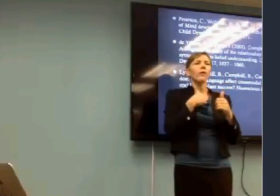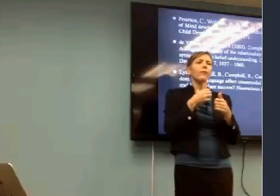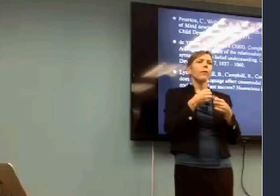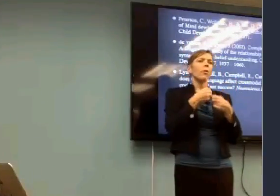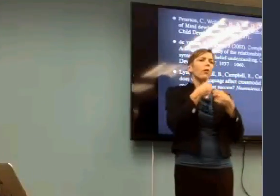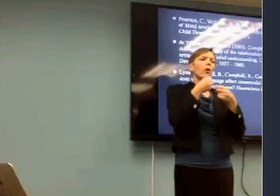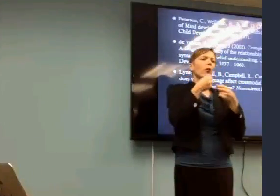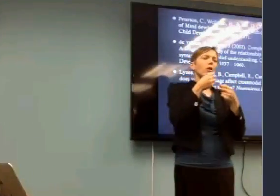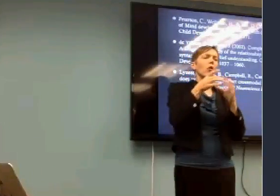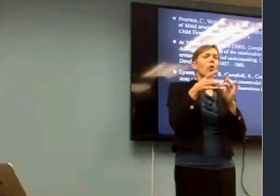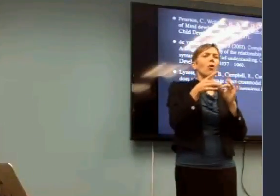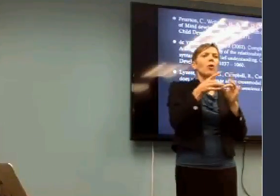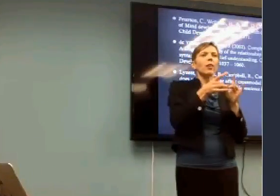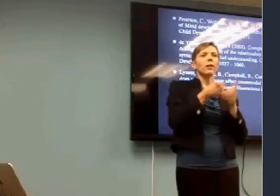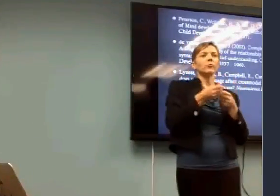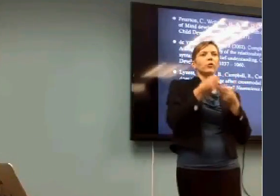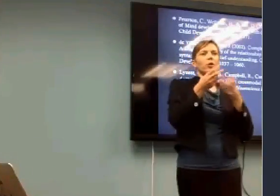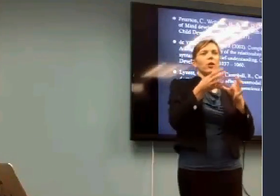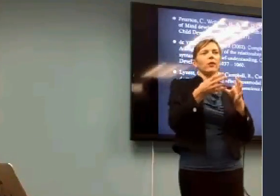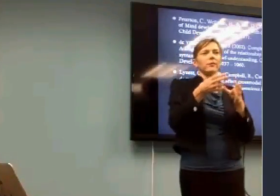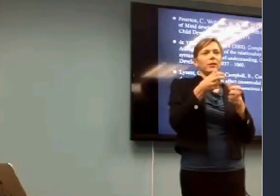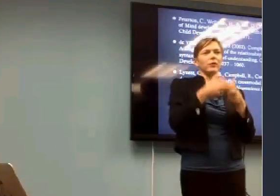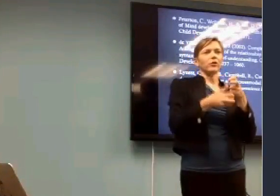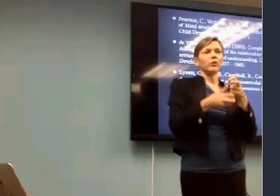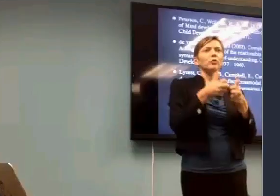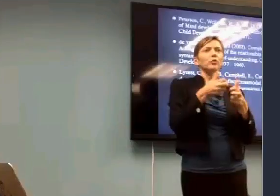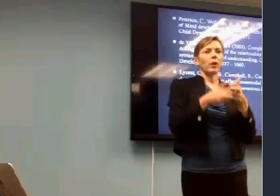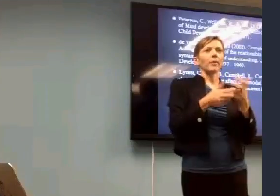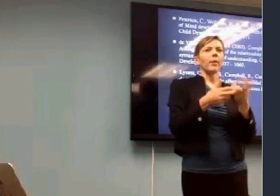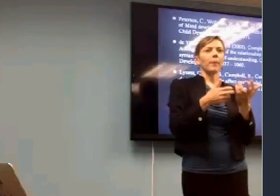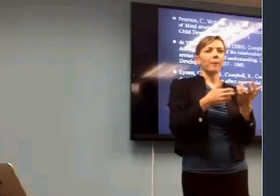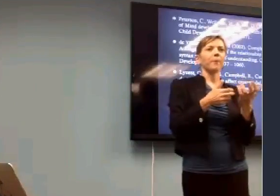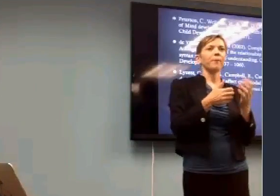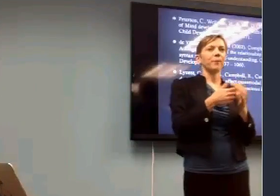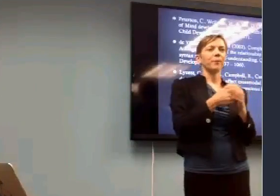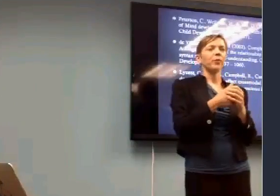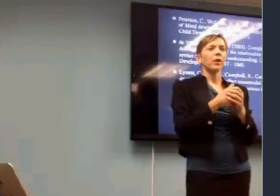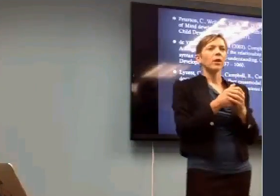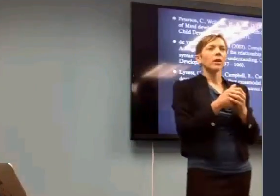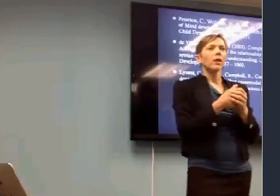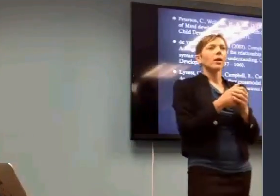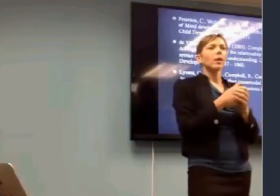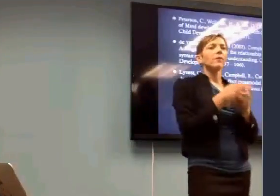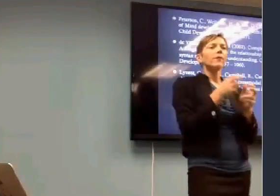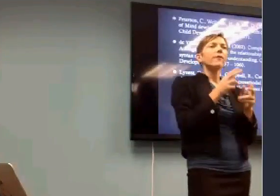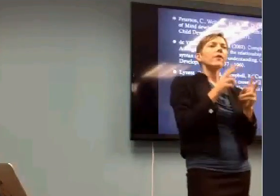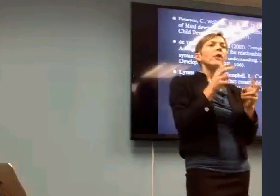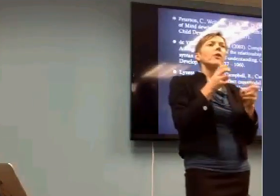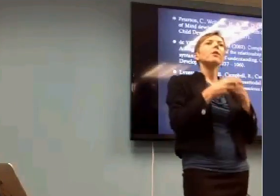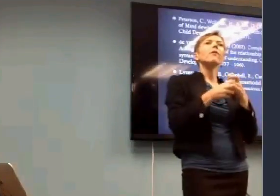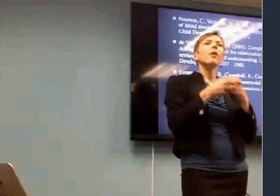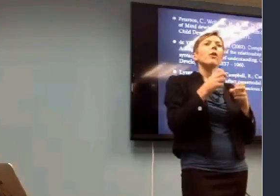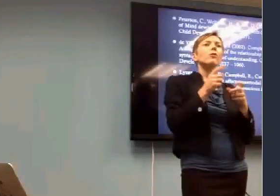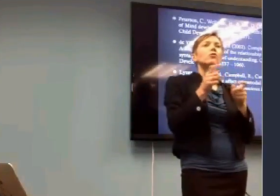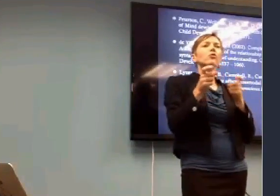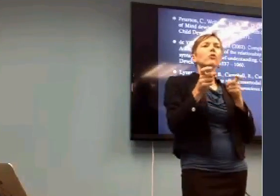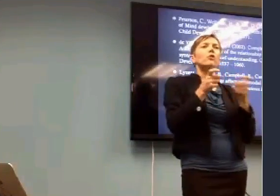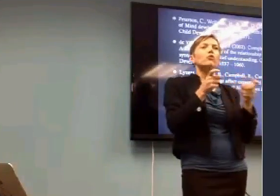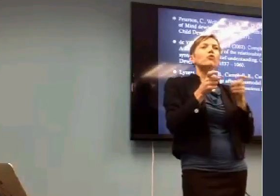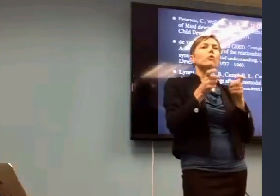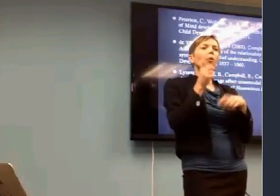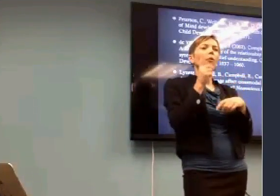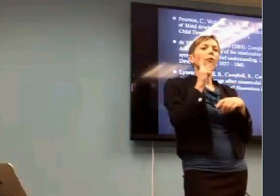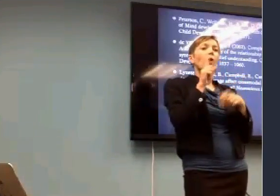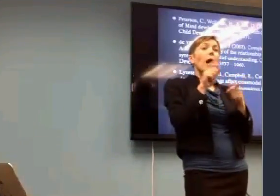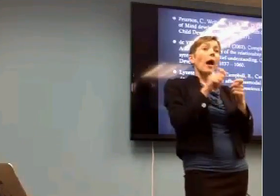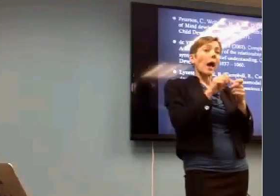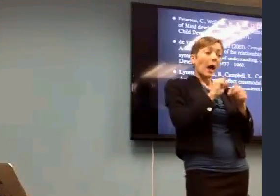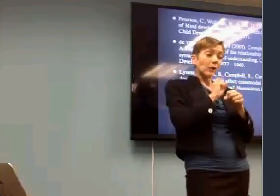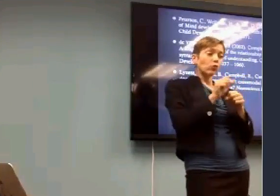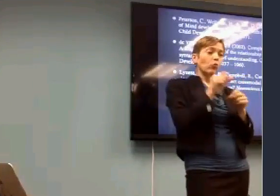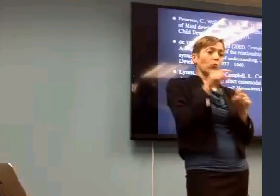this correlational research is that we have the correlation causation problem. It's very difficult to be able to control